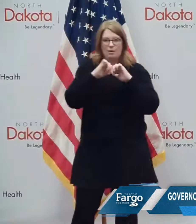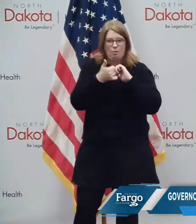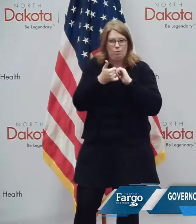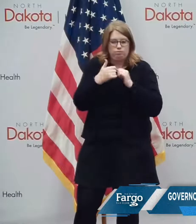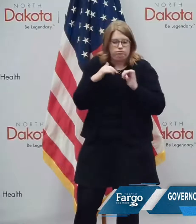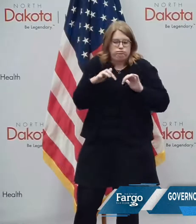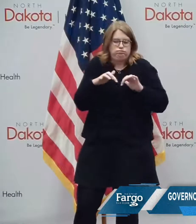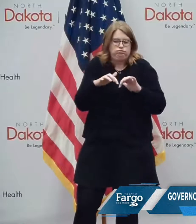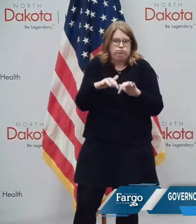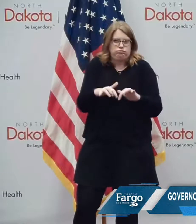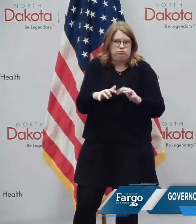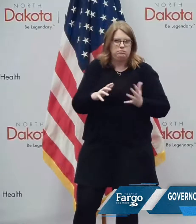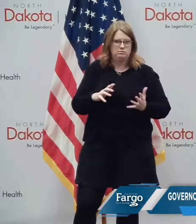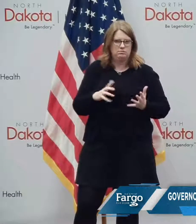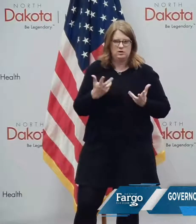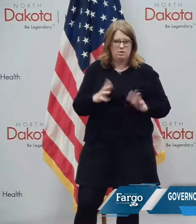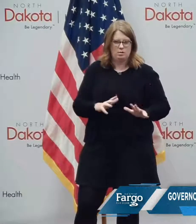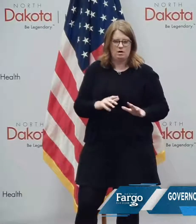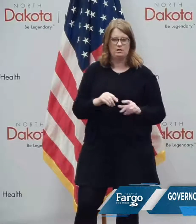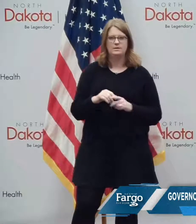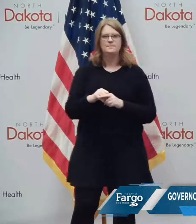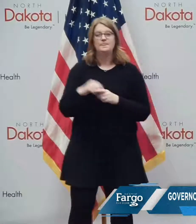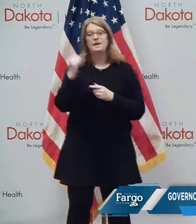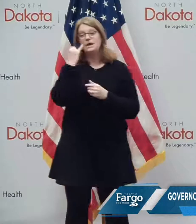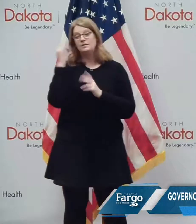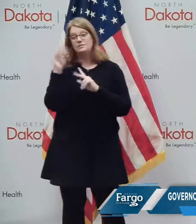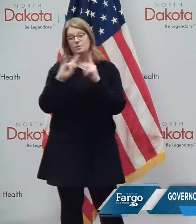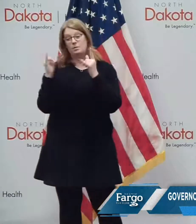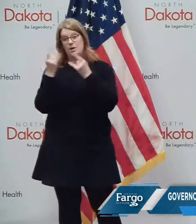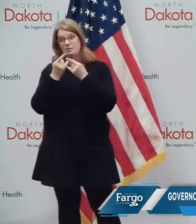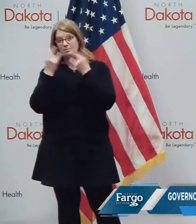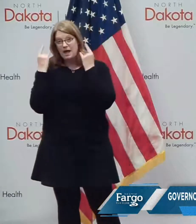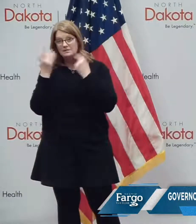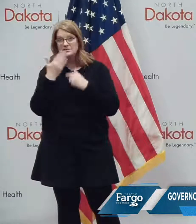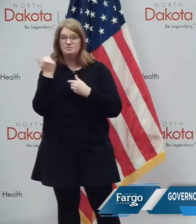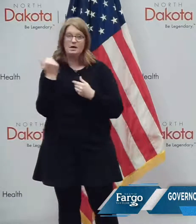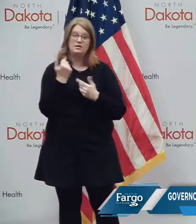places where you know, people are wearing masks than are not, and so we want to